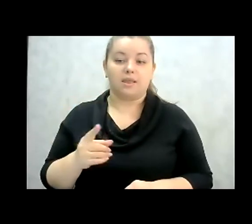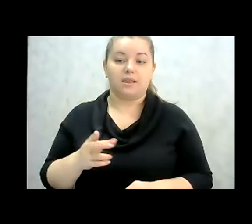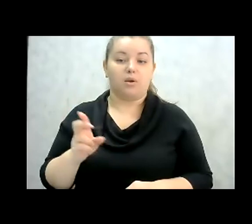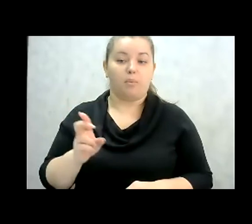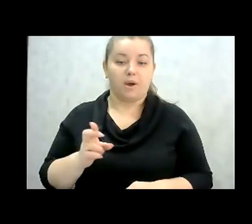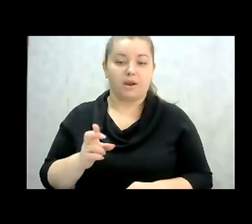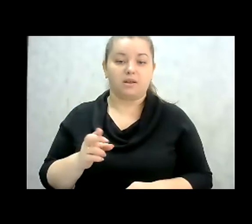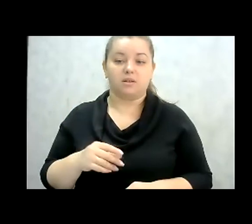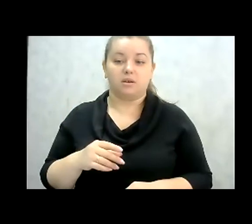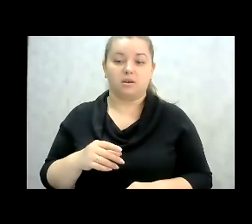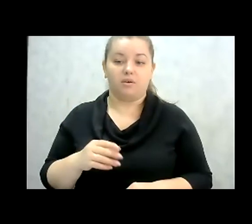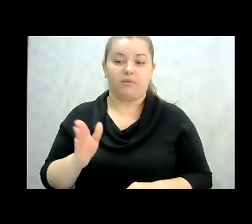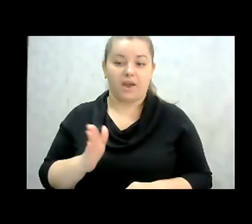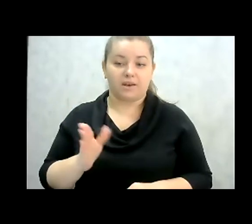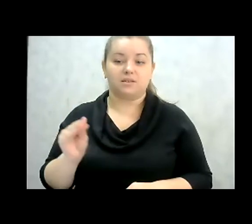On